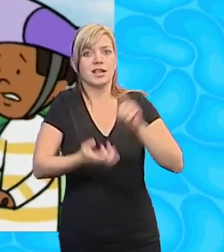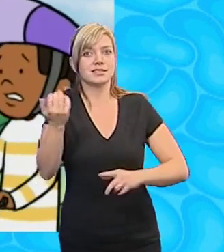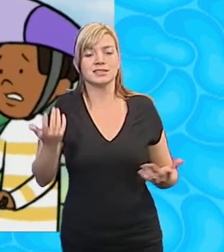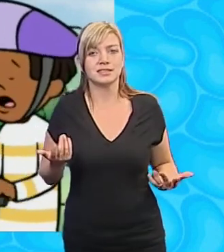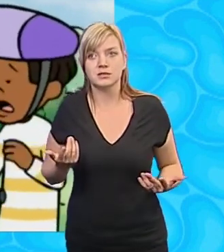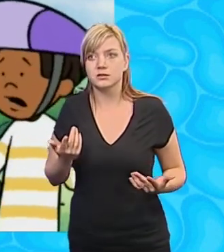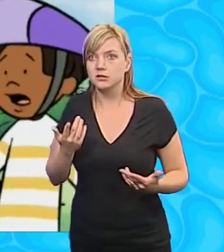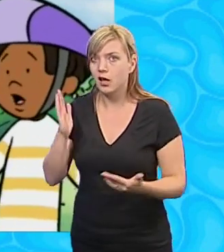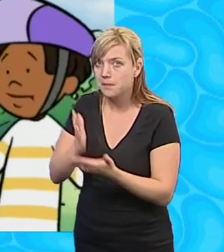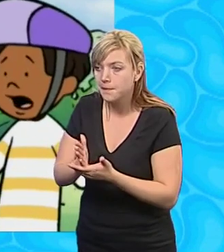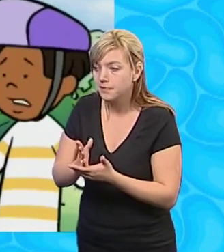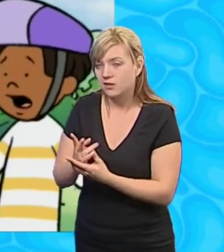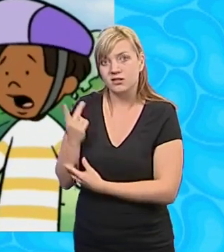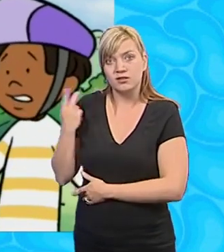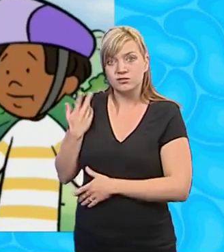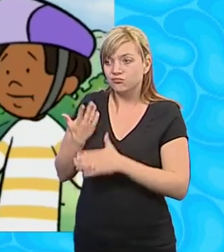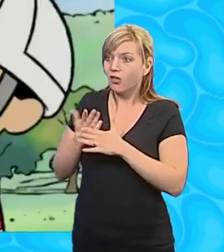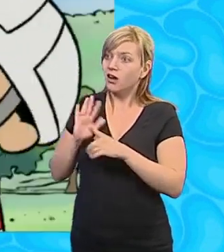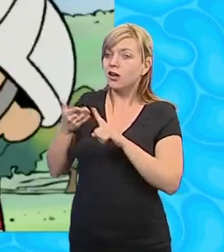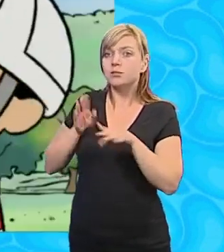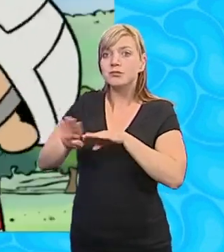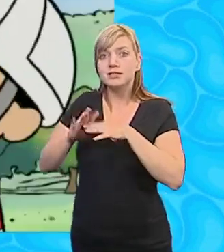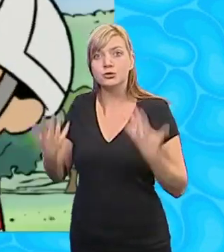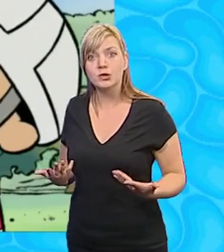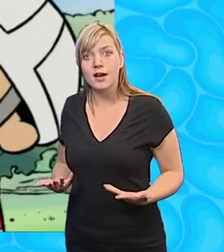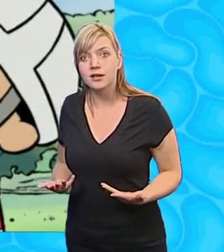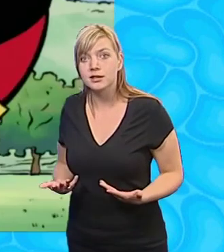Really? Faz and I were going to practice today.